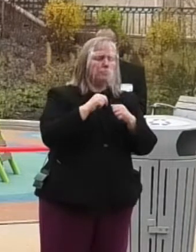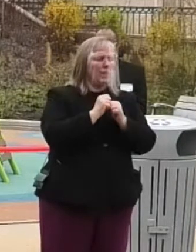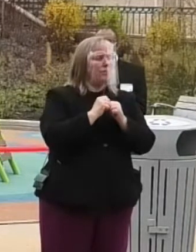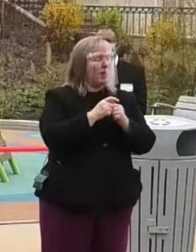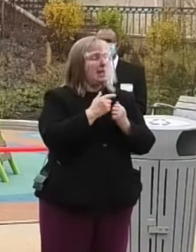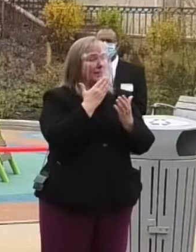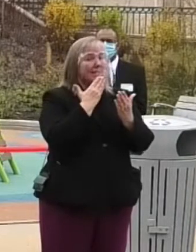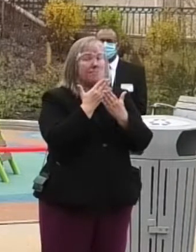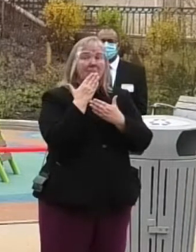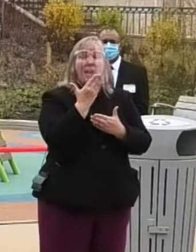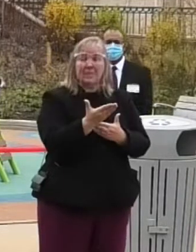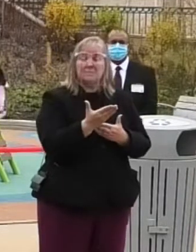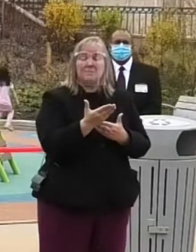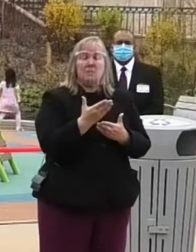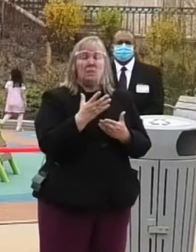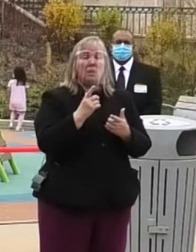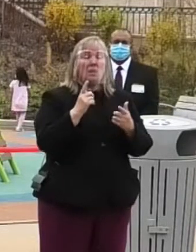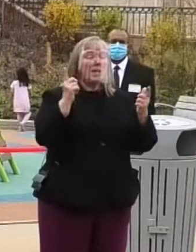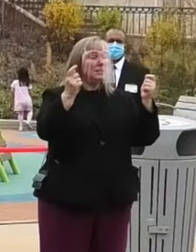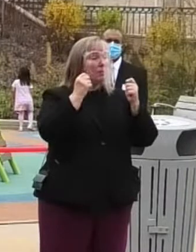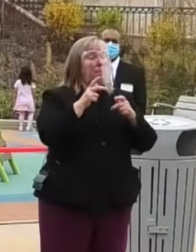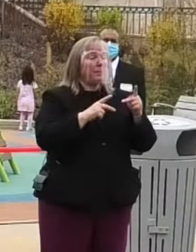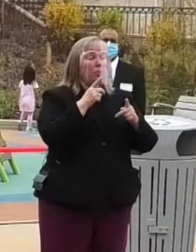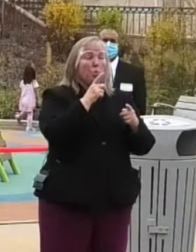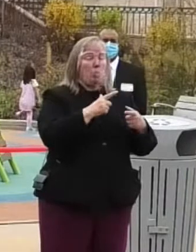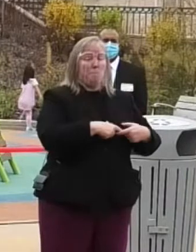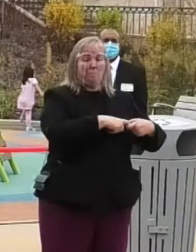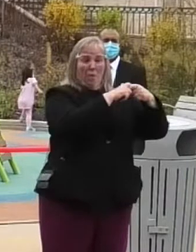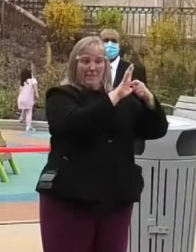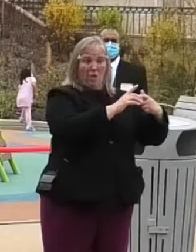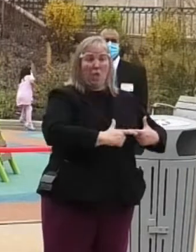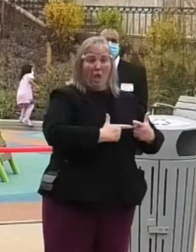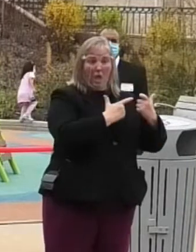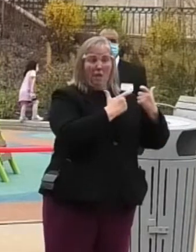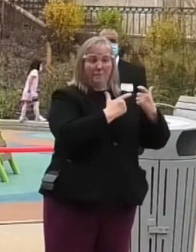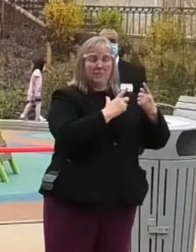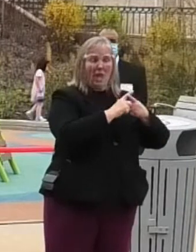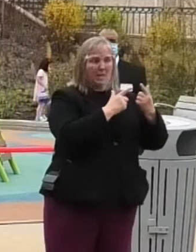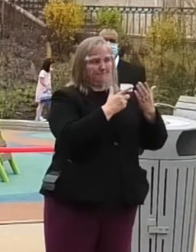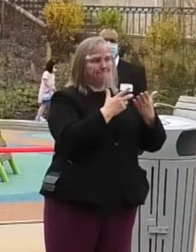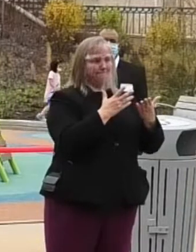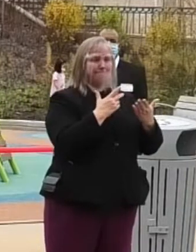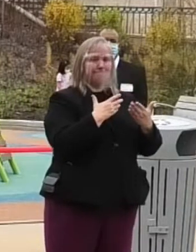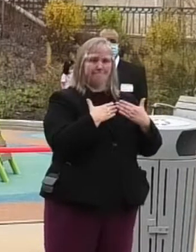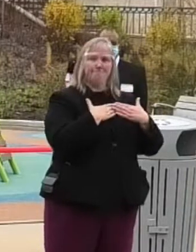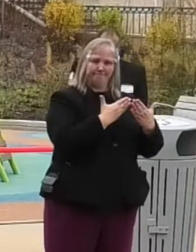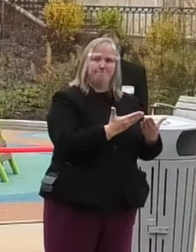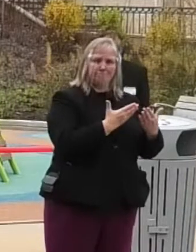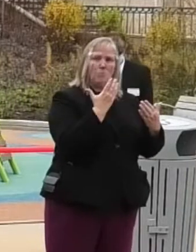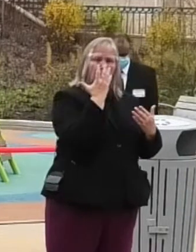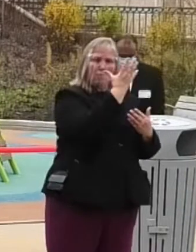that have put their own lives on hold and gone out in service of others.